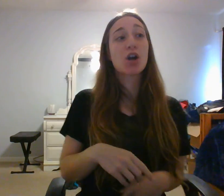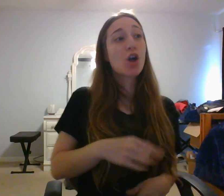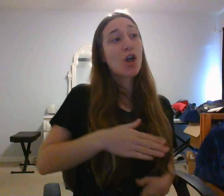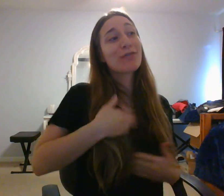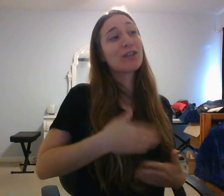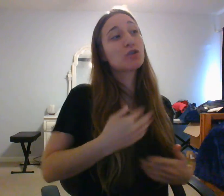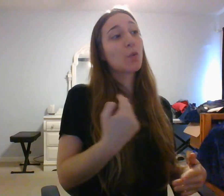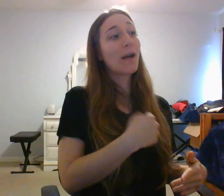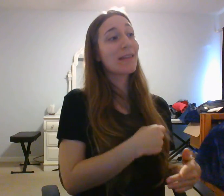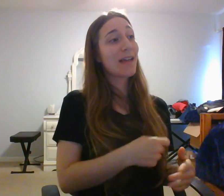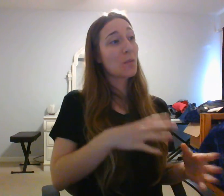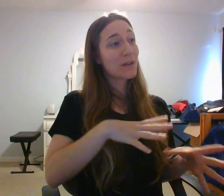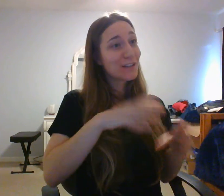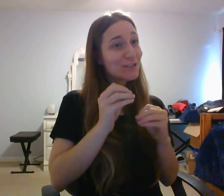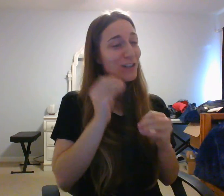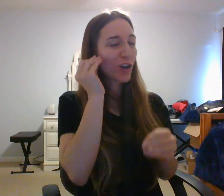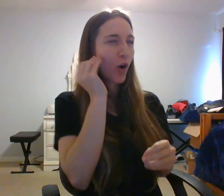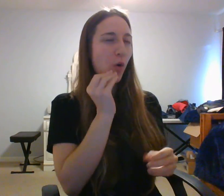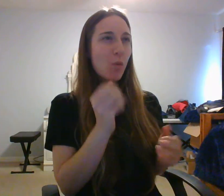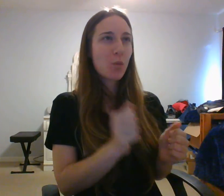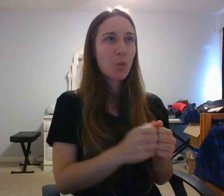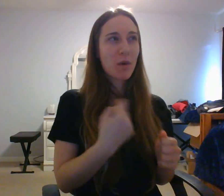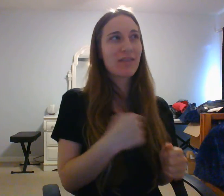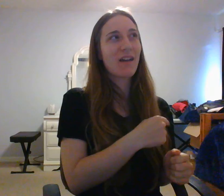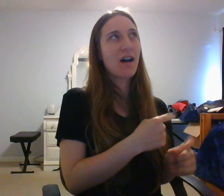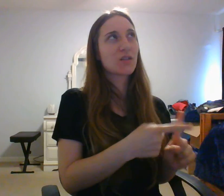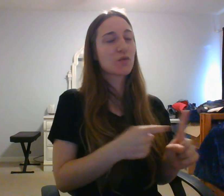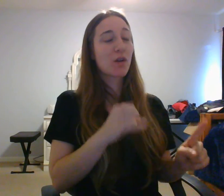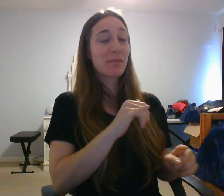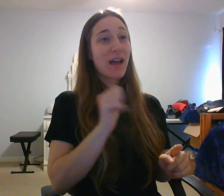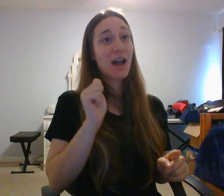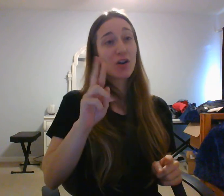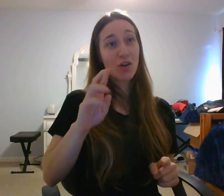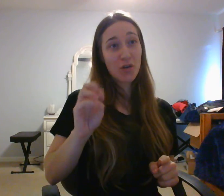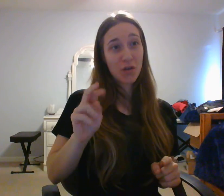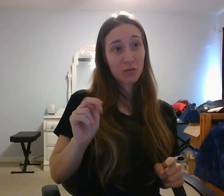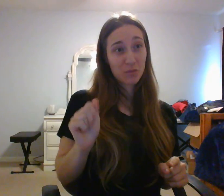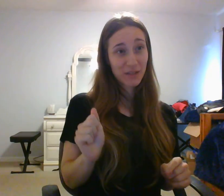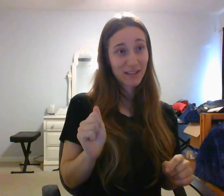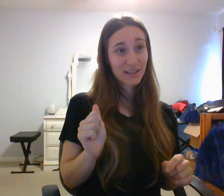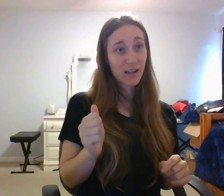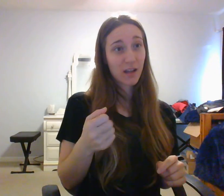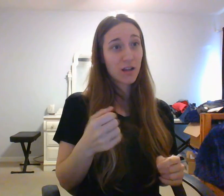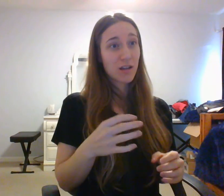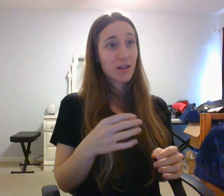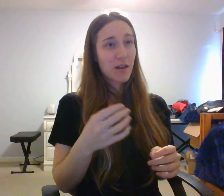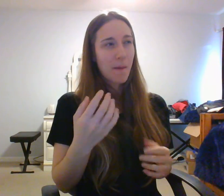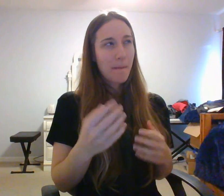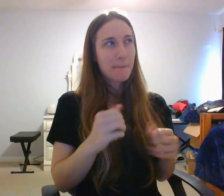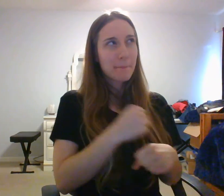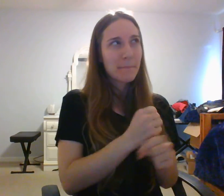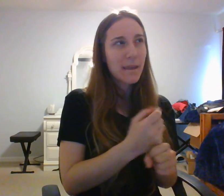home with us out of that arena inspired us to start thinking about what could we do beyond what we were doing